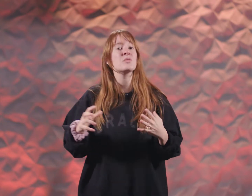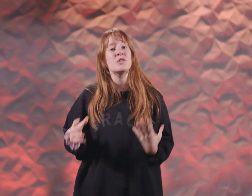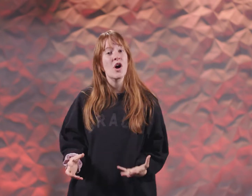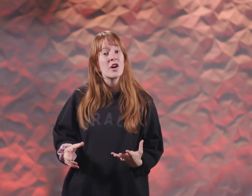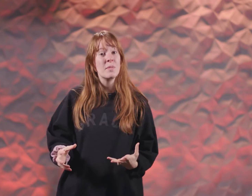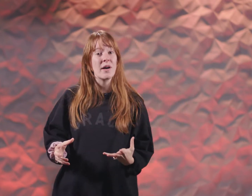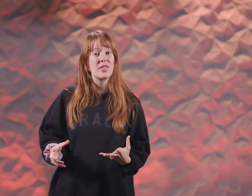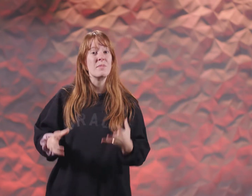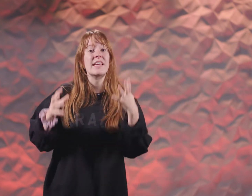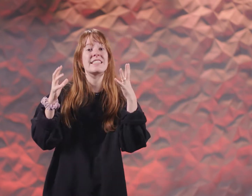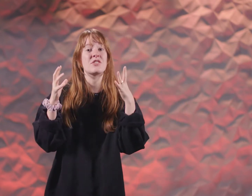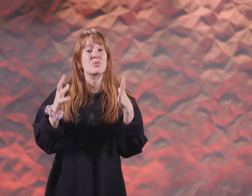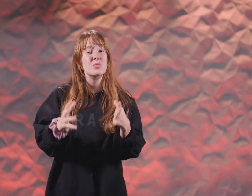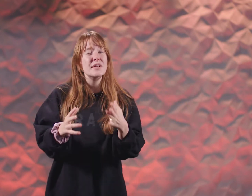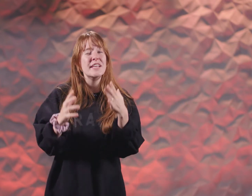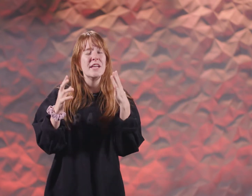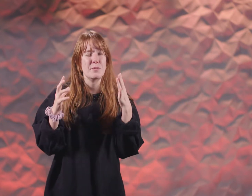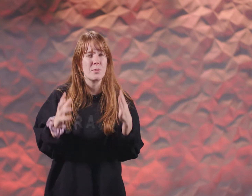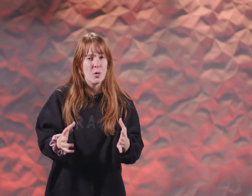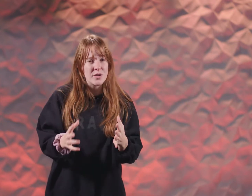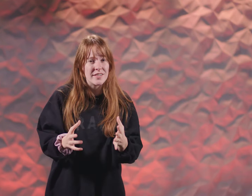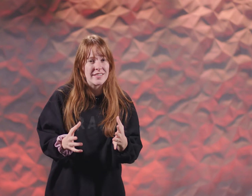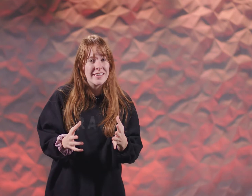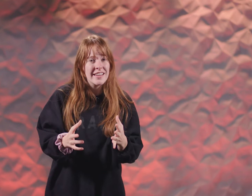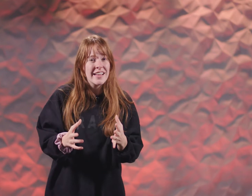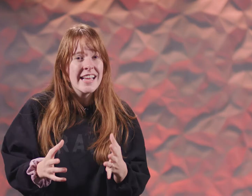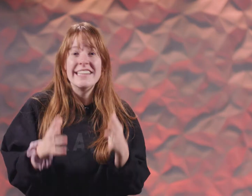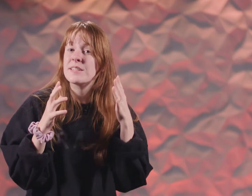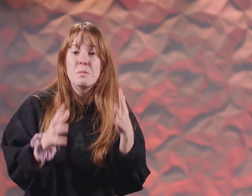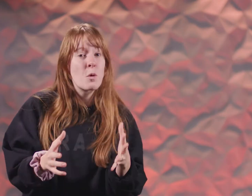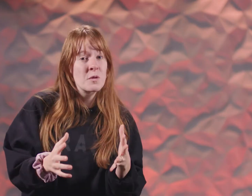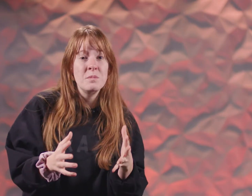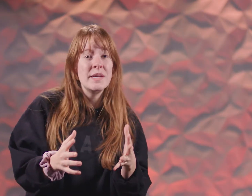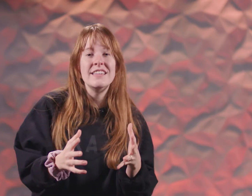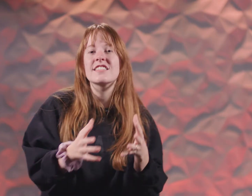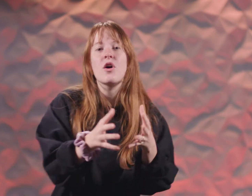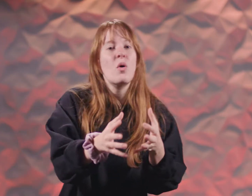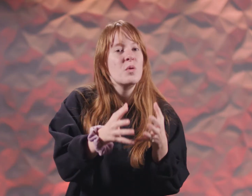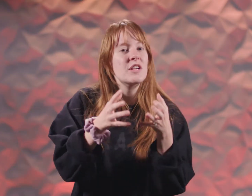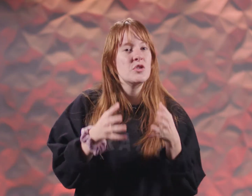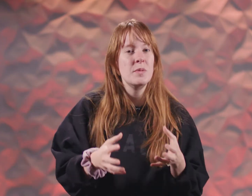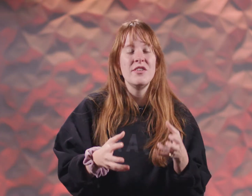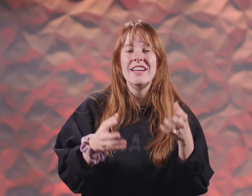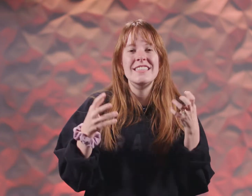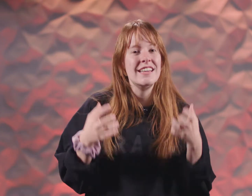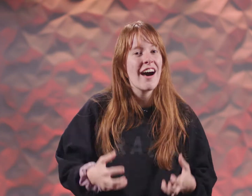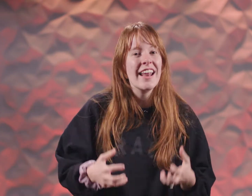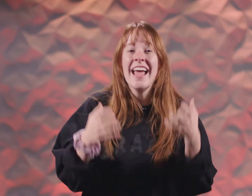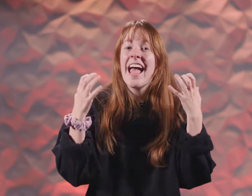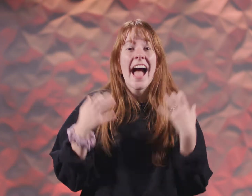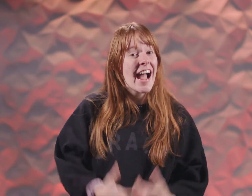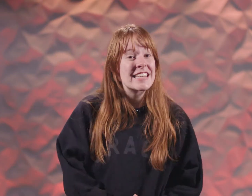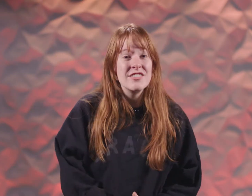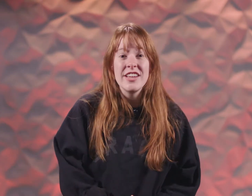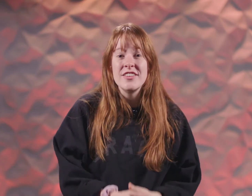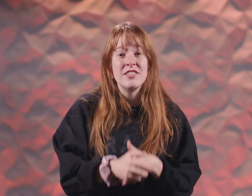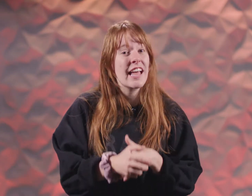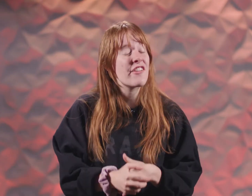we talk about them, because it's really important. It's important because the Holy Spirit is God active in your life